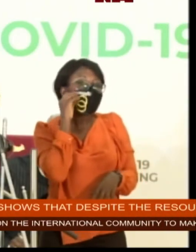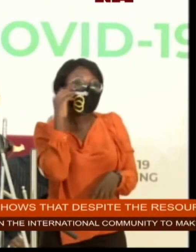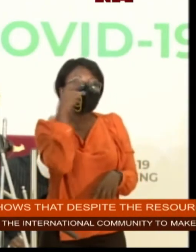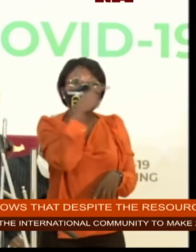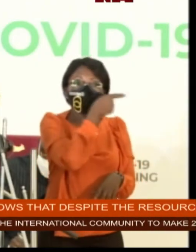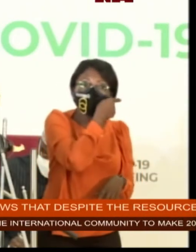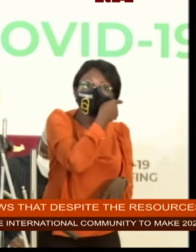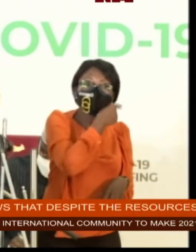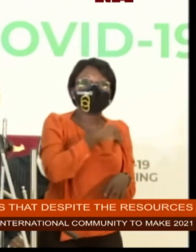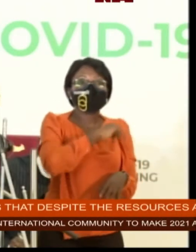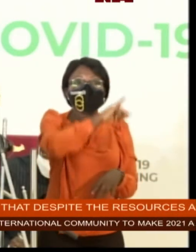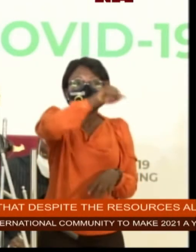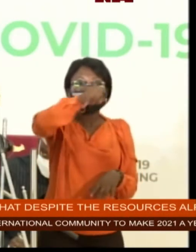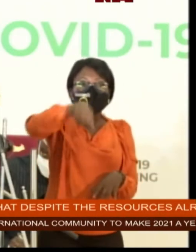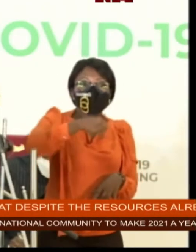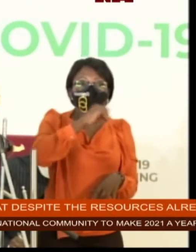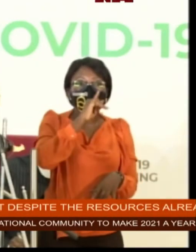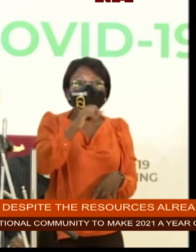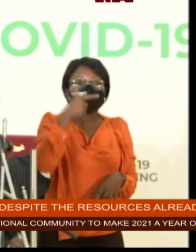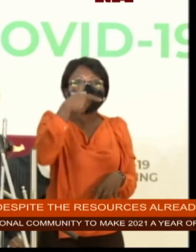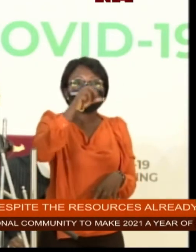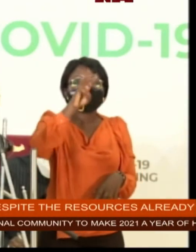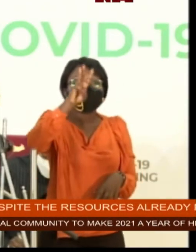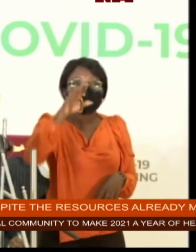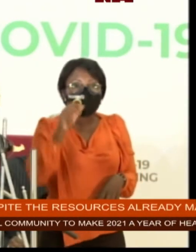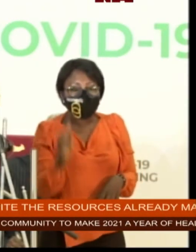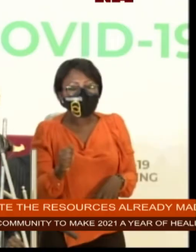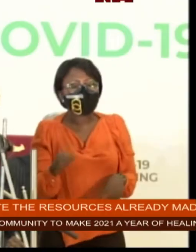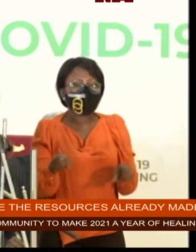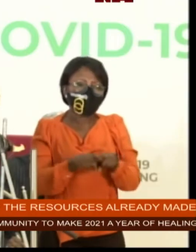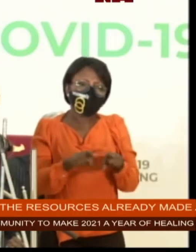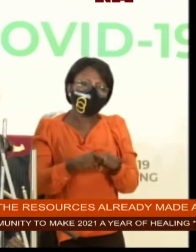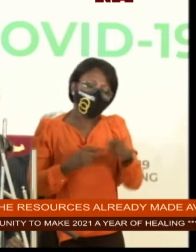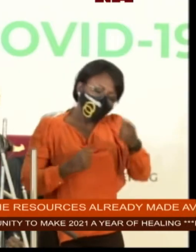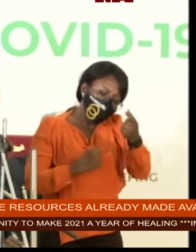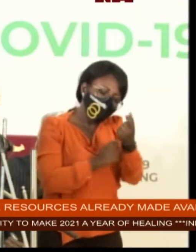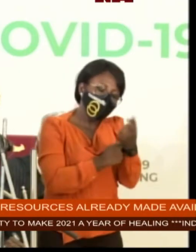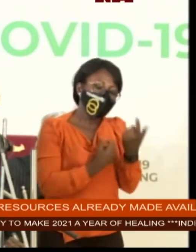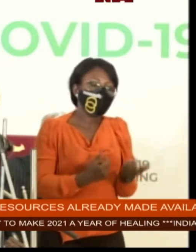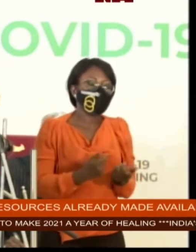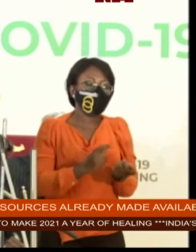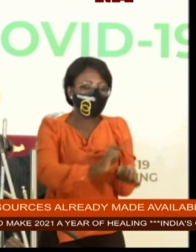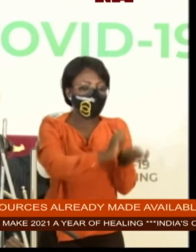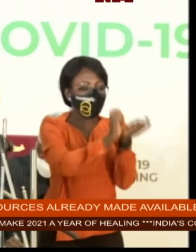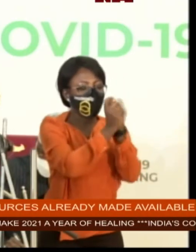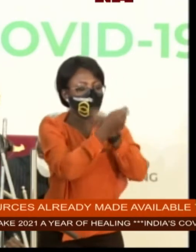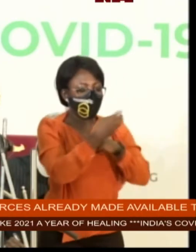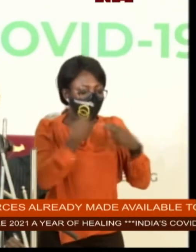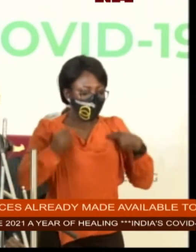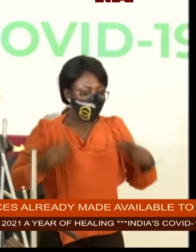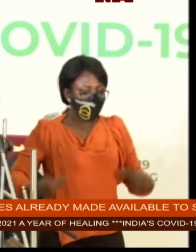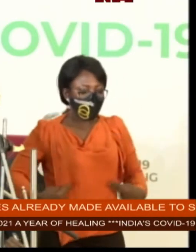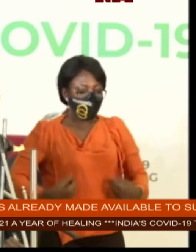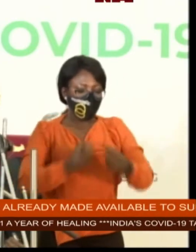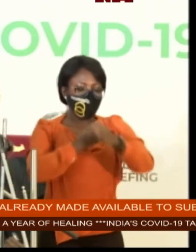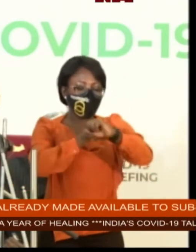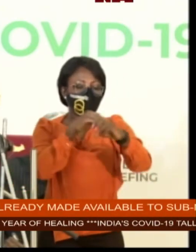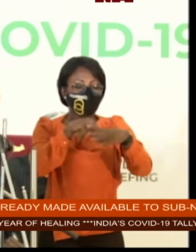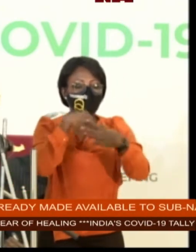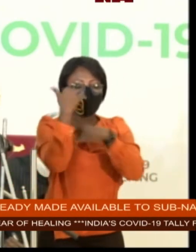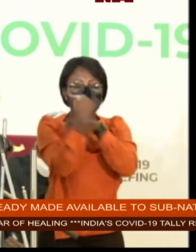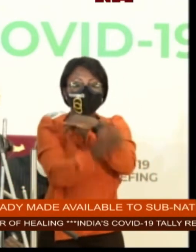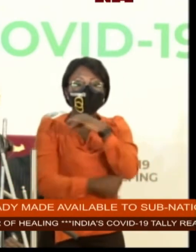the last two states that will have UC. So quietly, we're transforming health security in the country, using